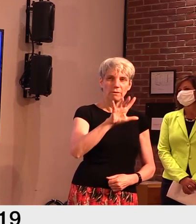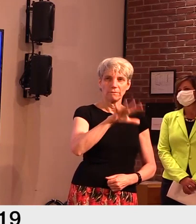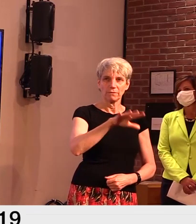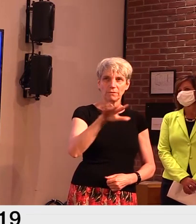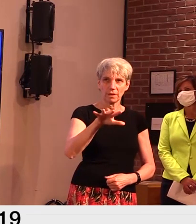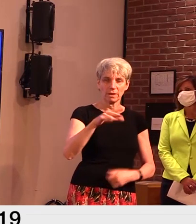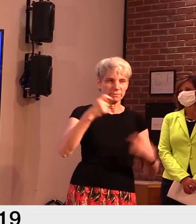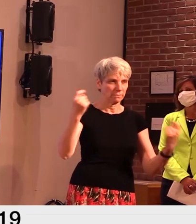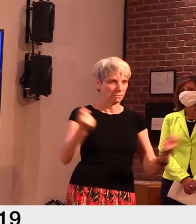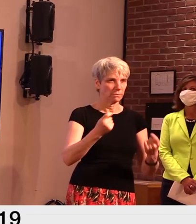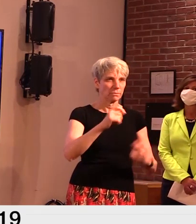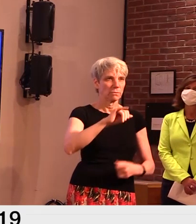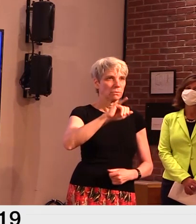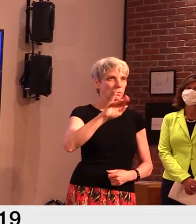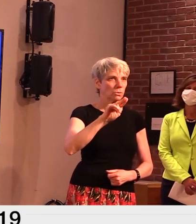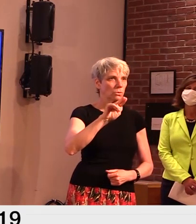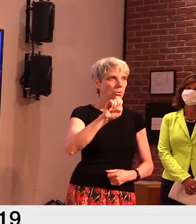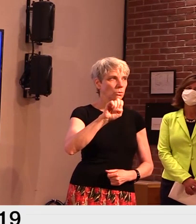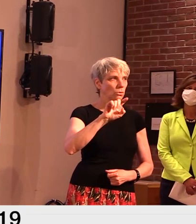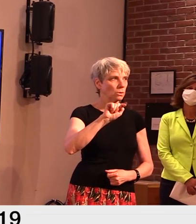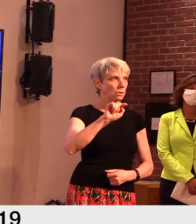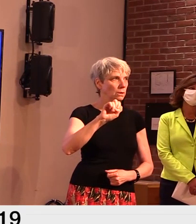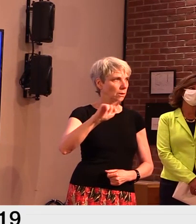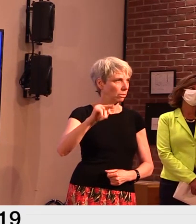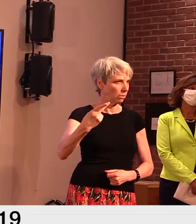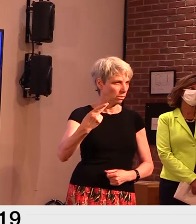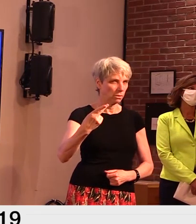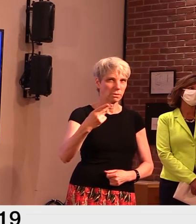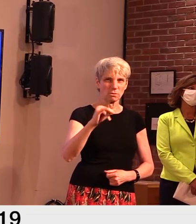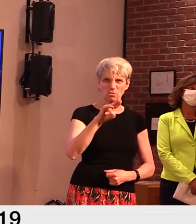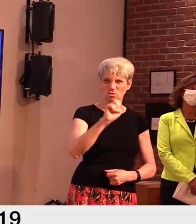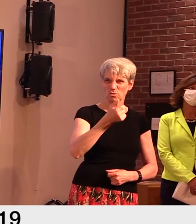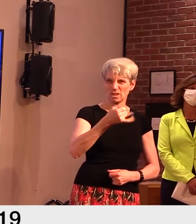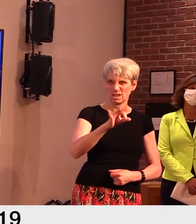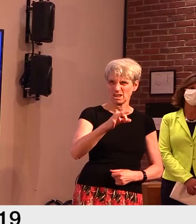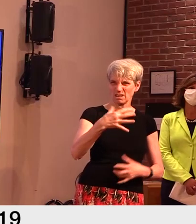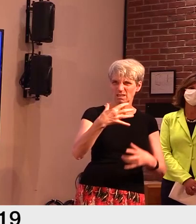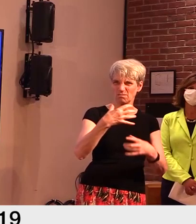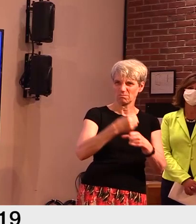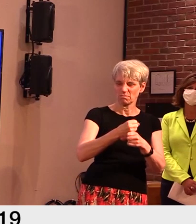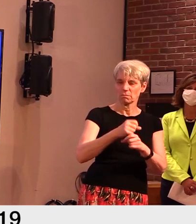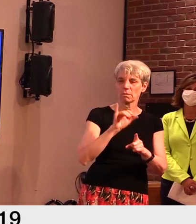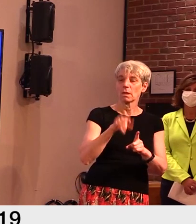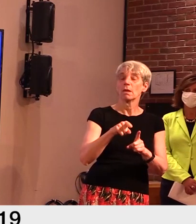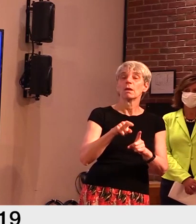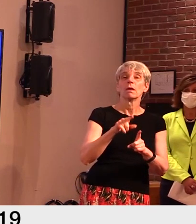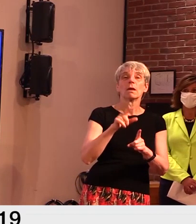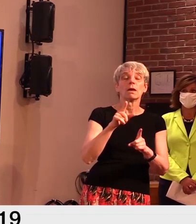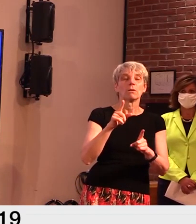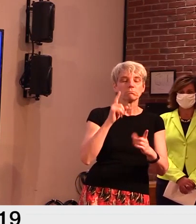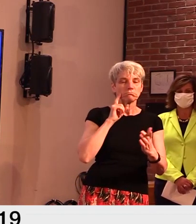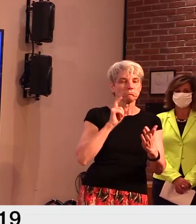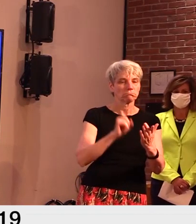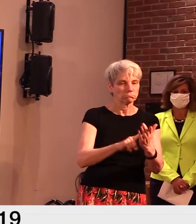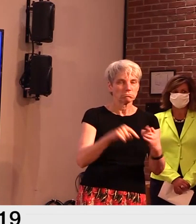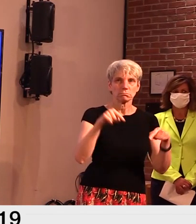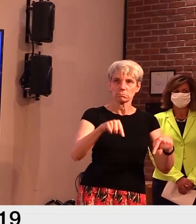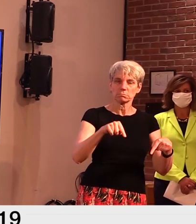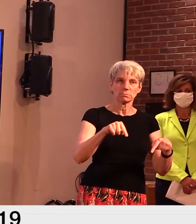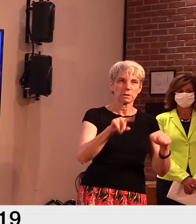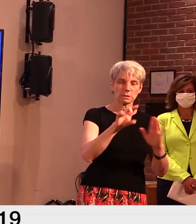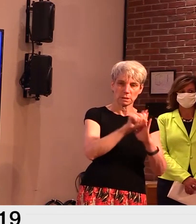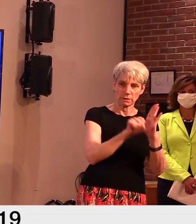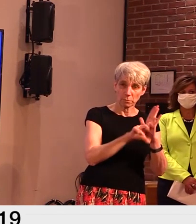Vermonters, thank you for this opportunity to share my thoughts on Juneteenth. As we commemorate